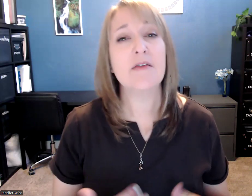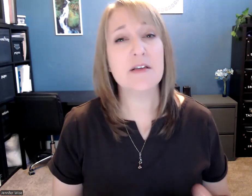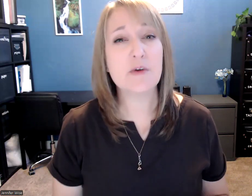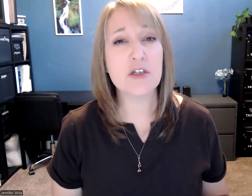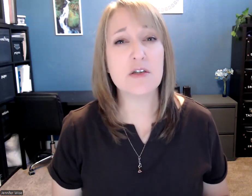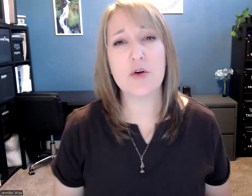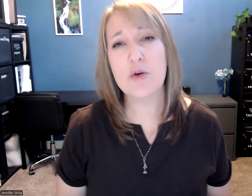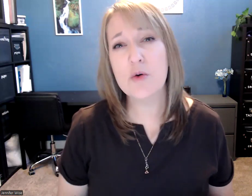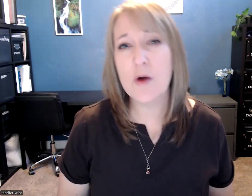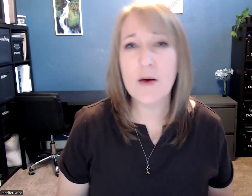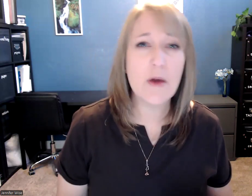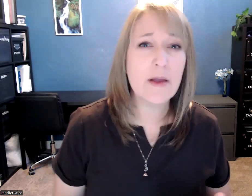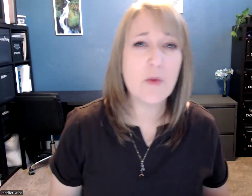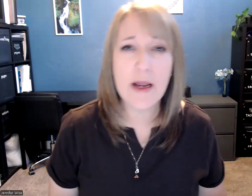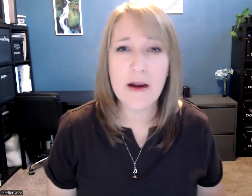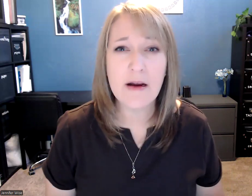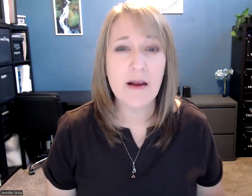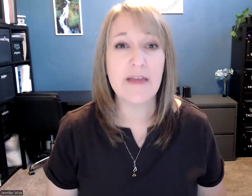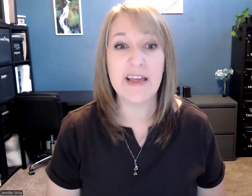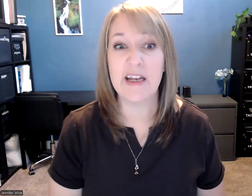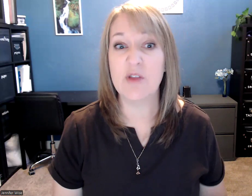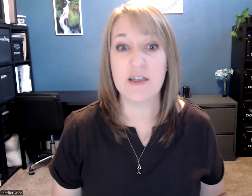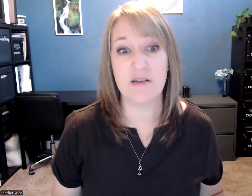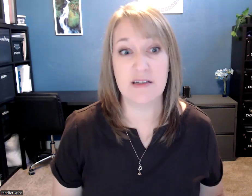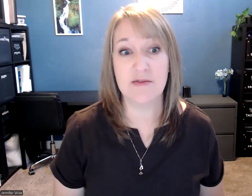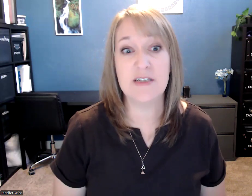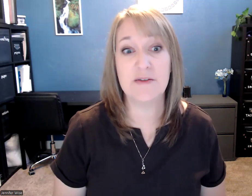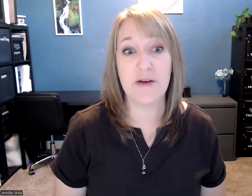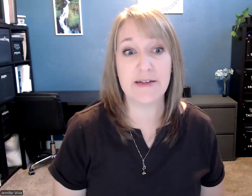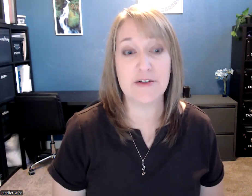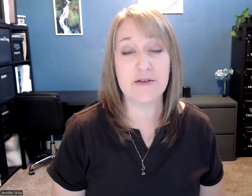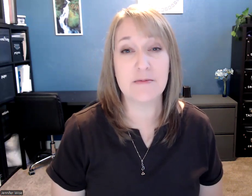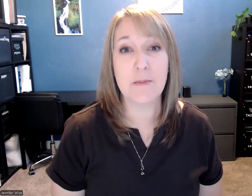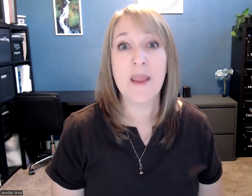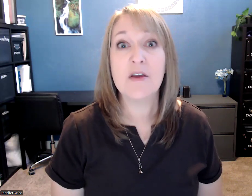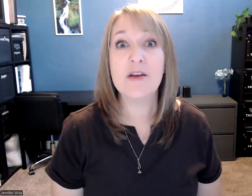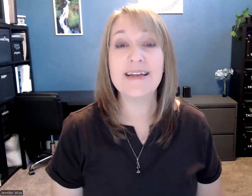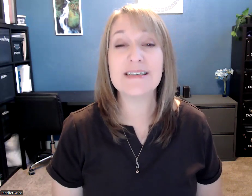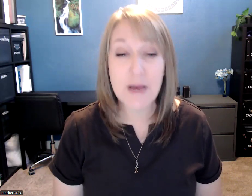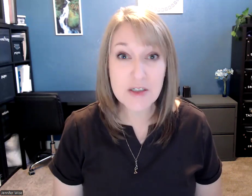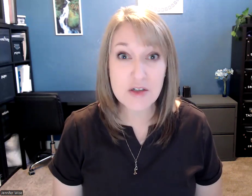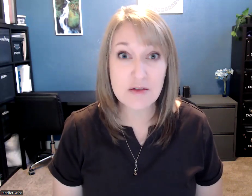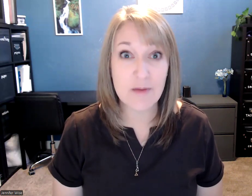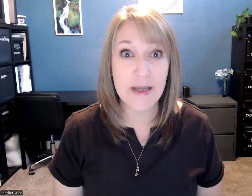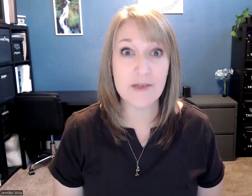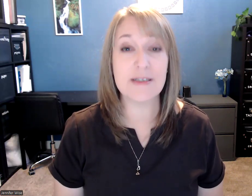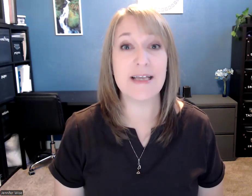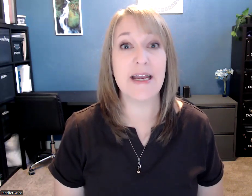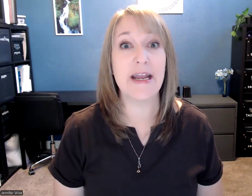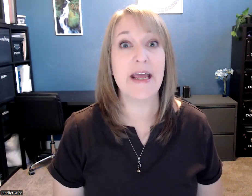These questions are who, what, when, where, and they can have lots and lots of different answers. You need a special non-manual sign